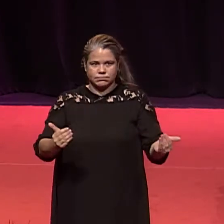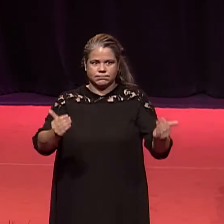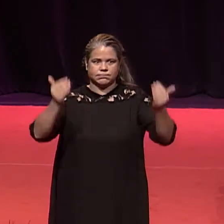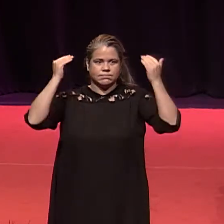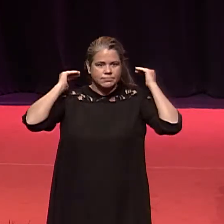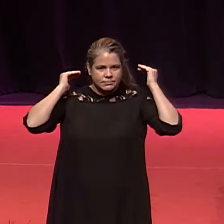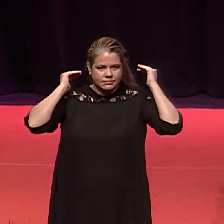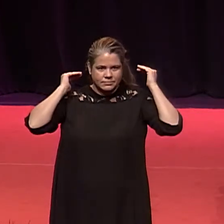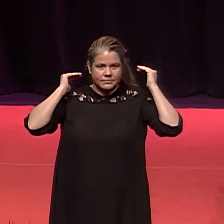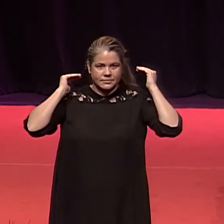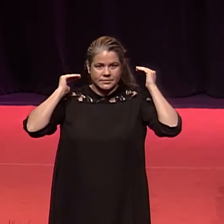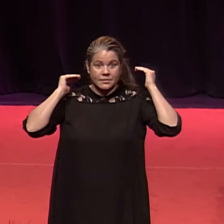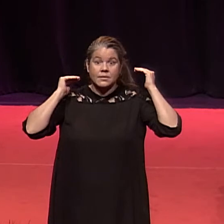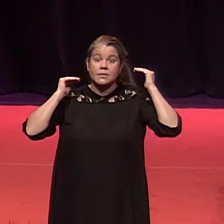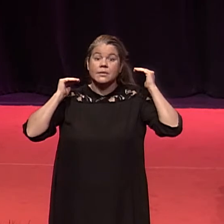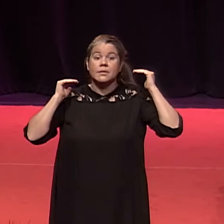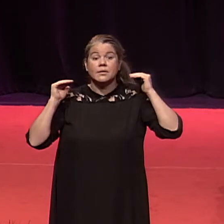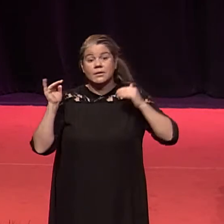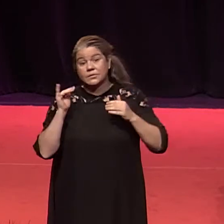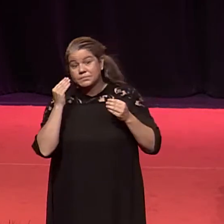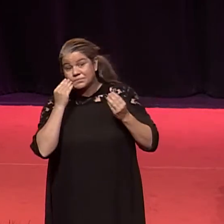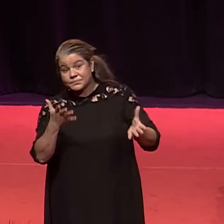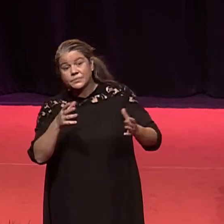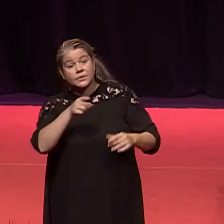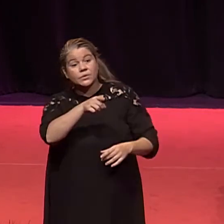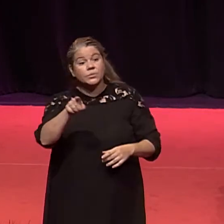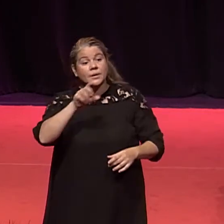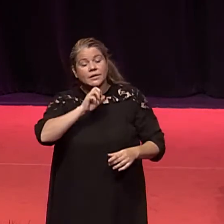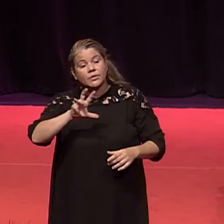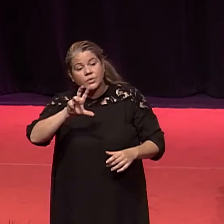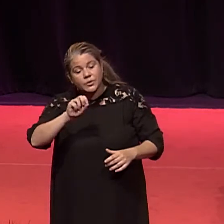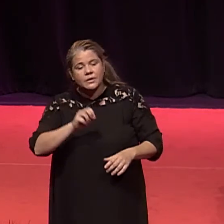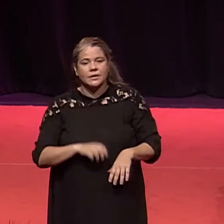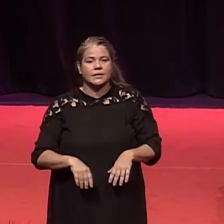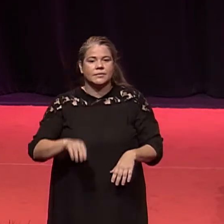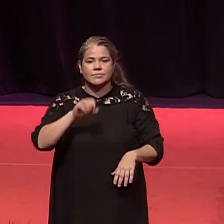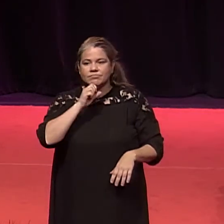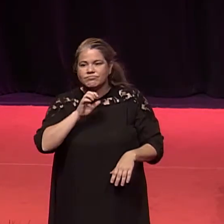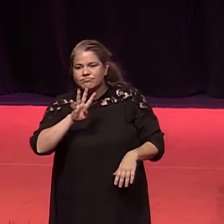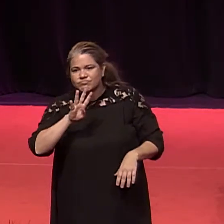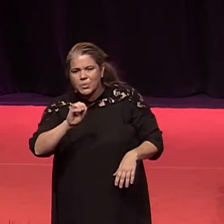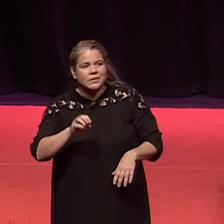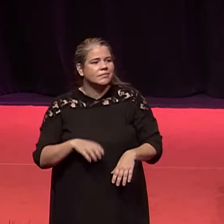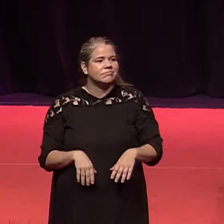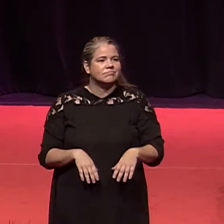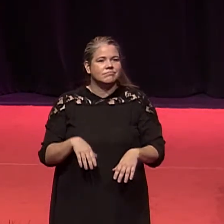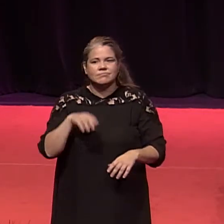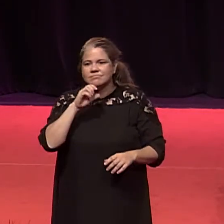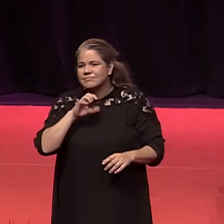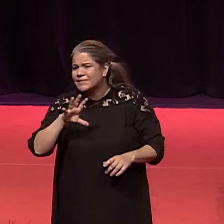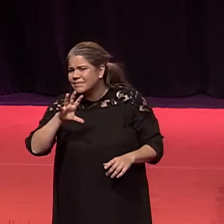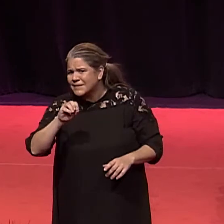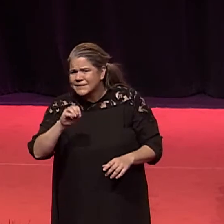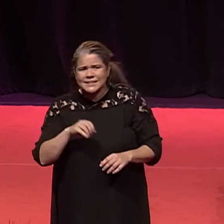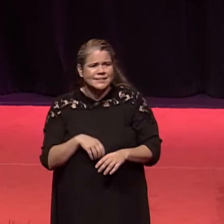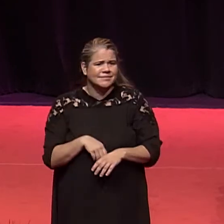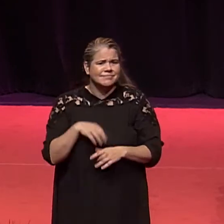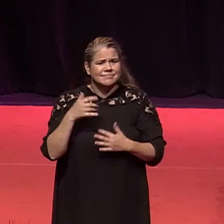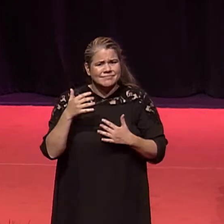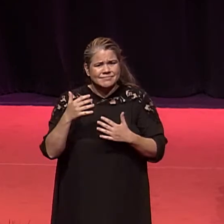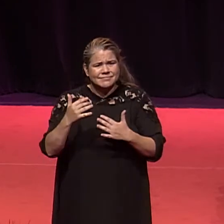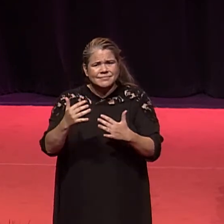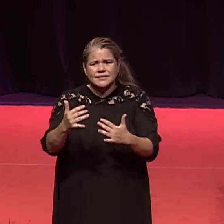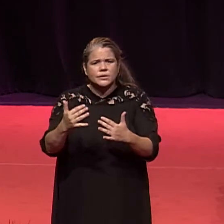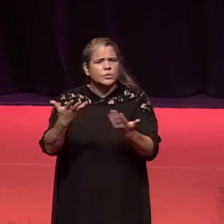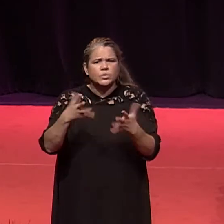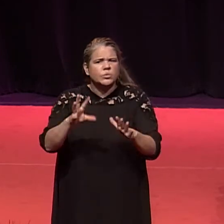But I also know this. When you turn 30 or 40 or 50 or 60, you don't want to be